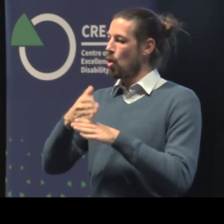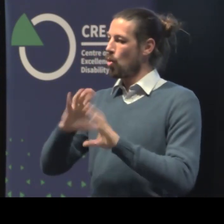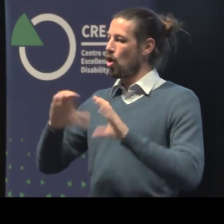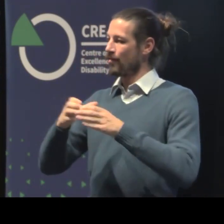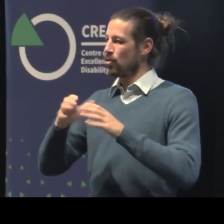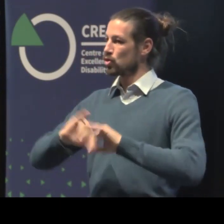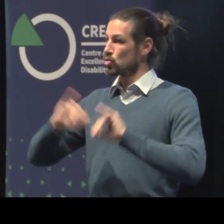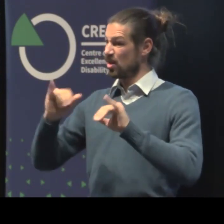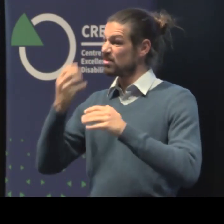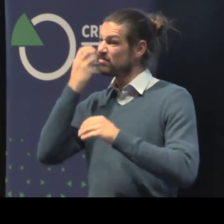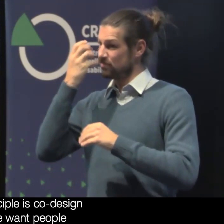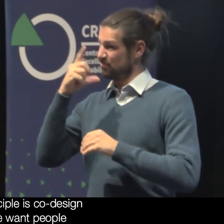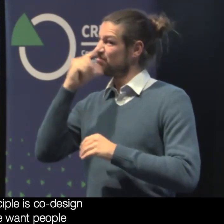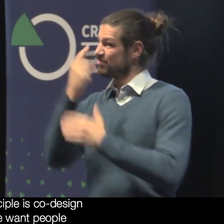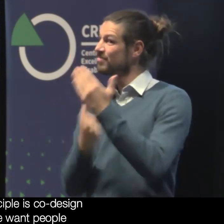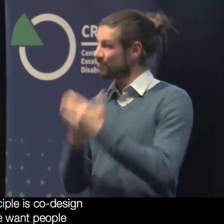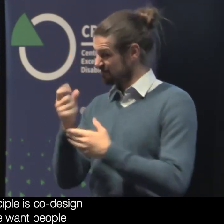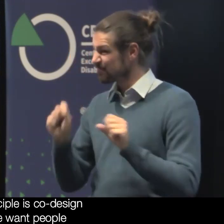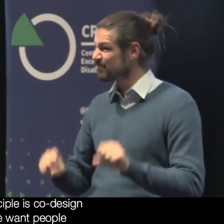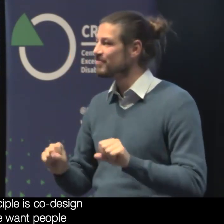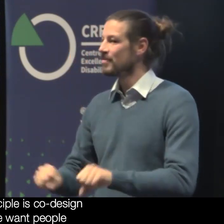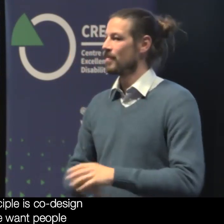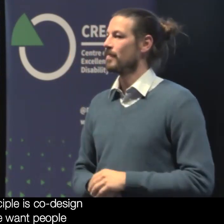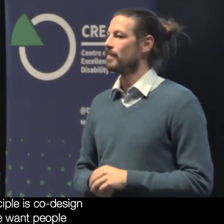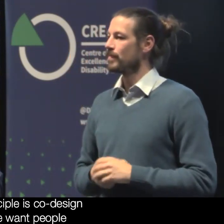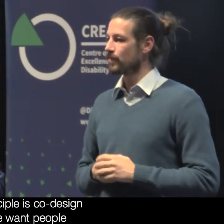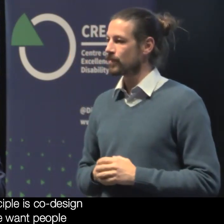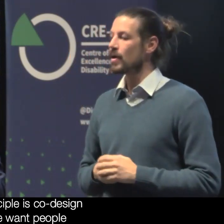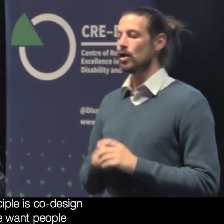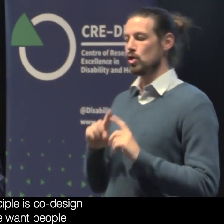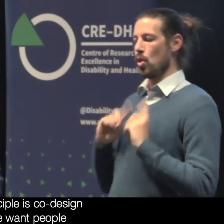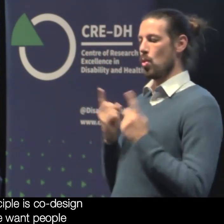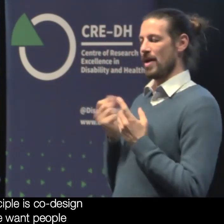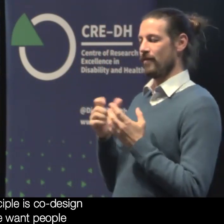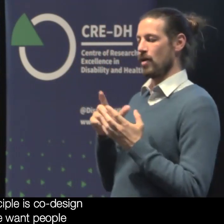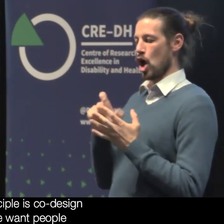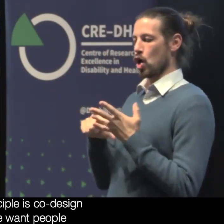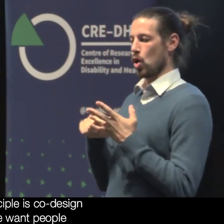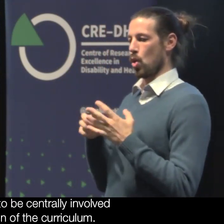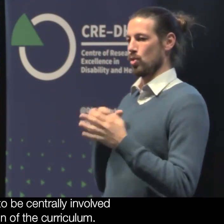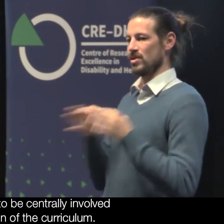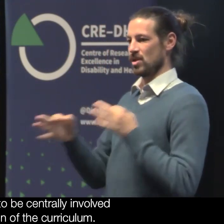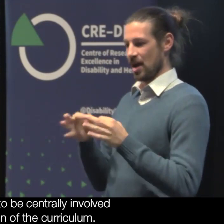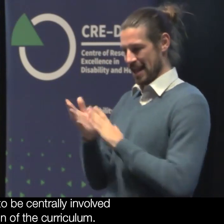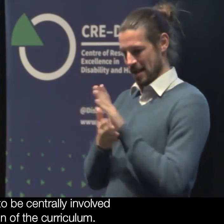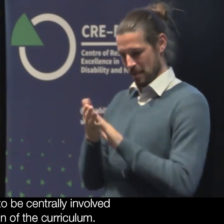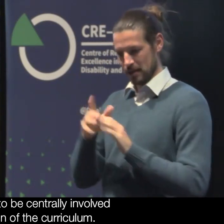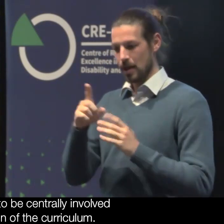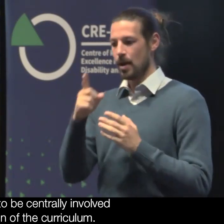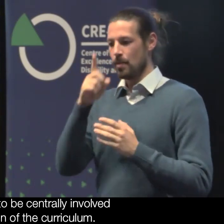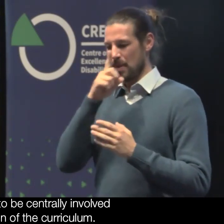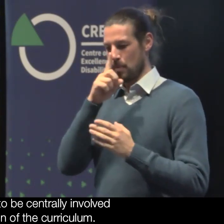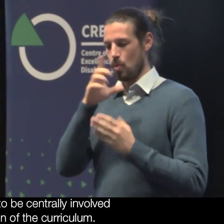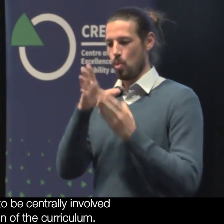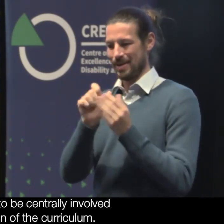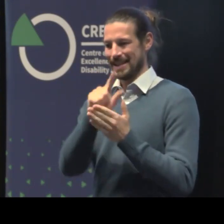future. And the other thing that's clear from the students, and our principle is co-design, so we want people with disability to be centrally involved in the design